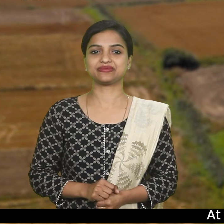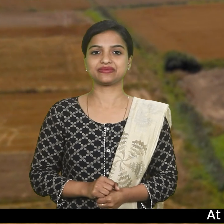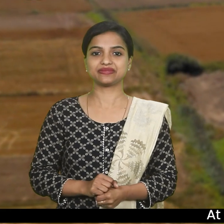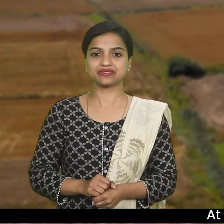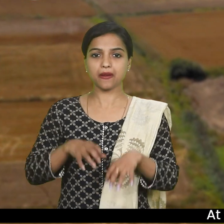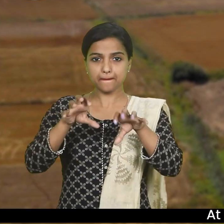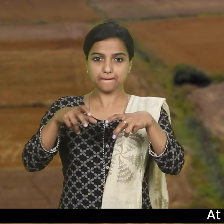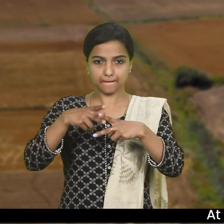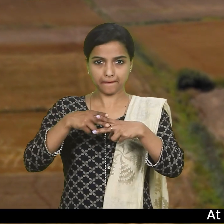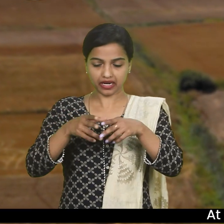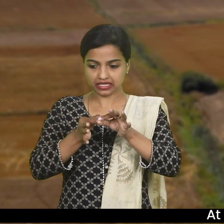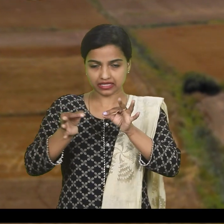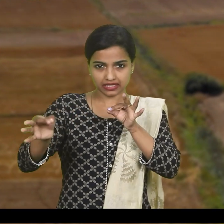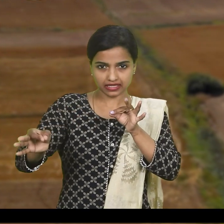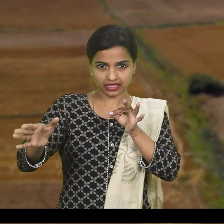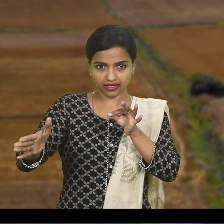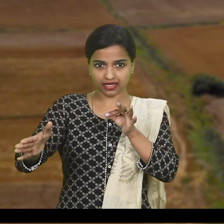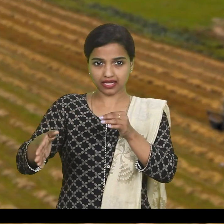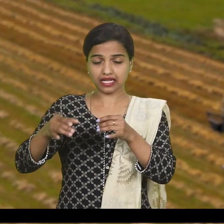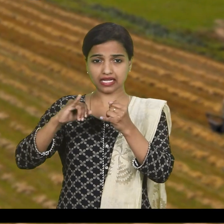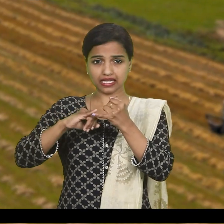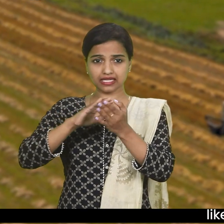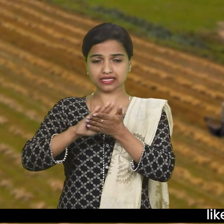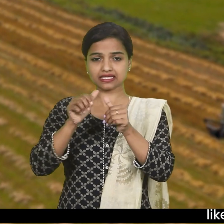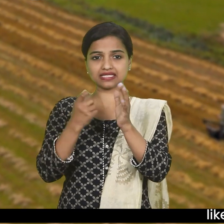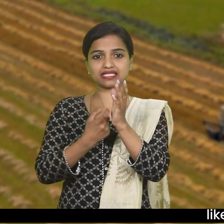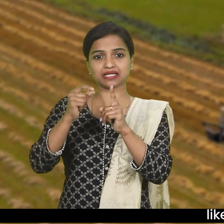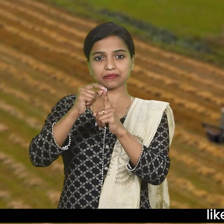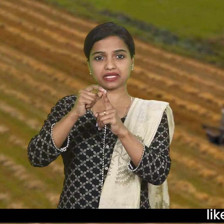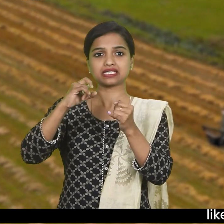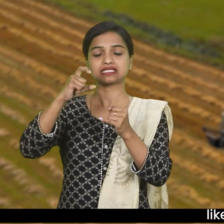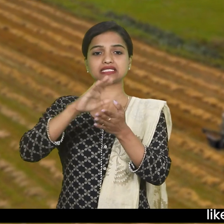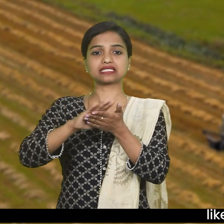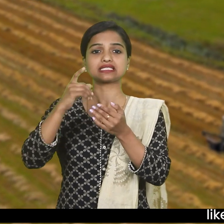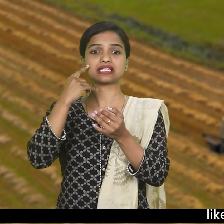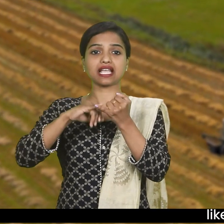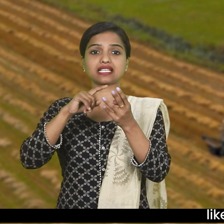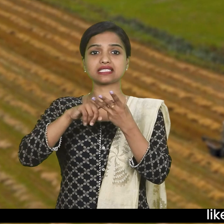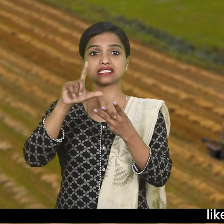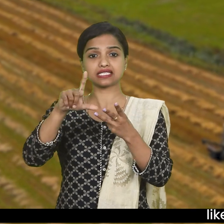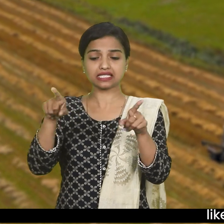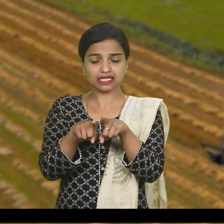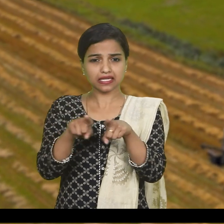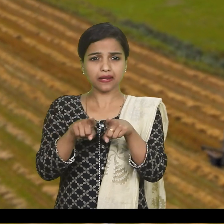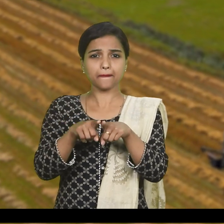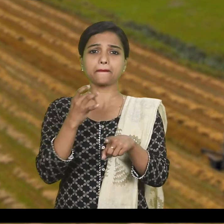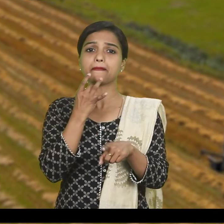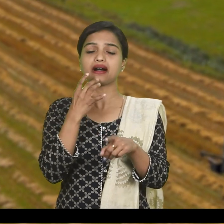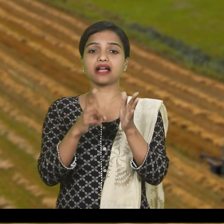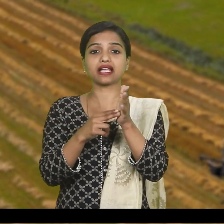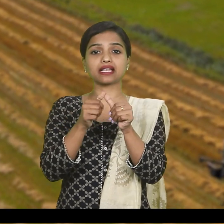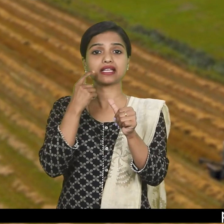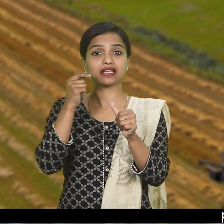At the end of the plough, a sharp chisel like iron nail is attached, which